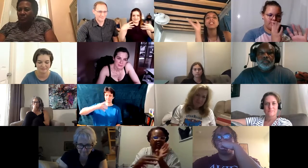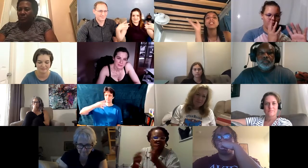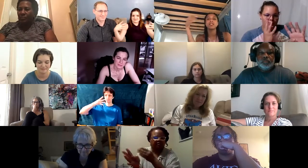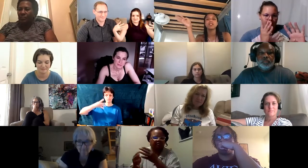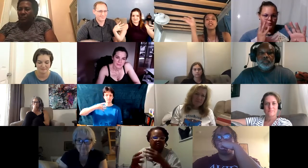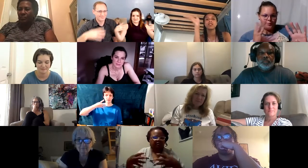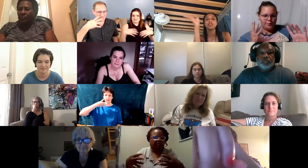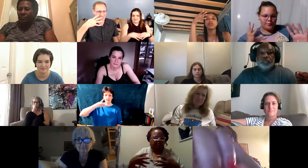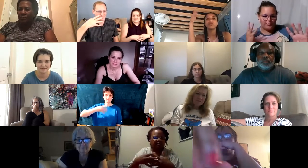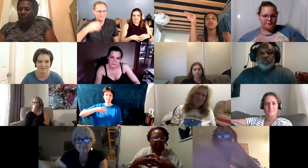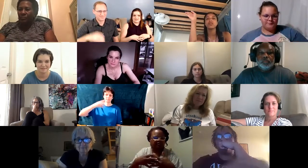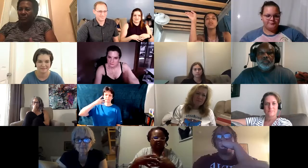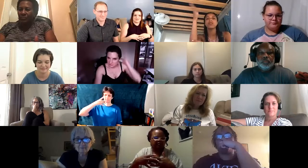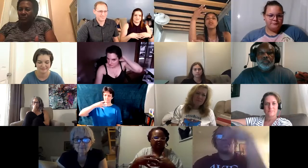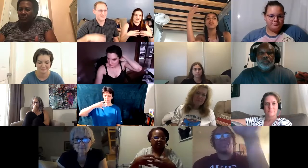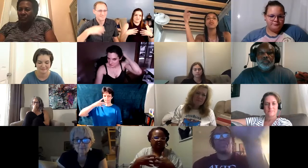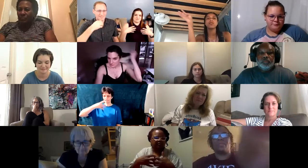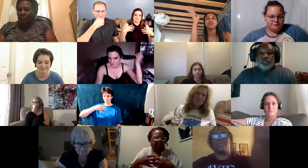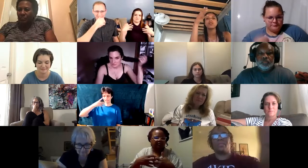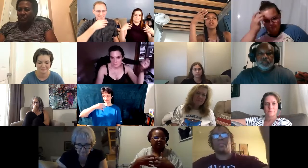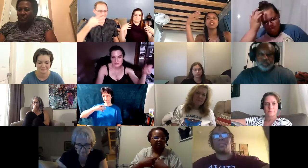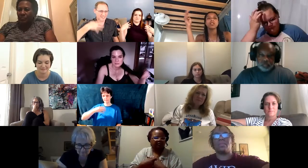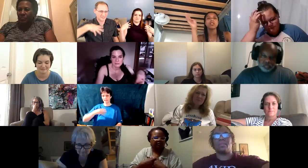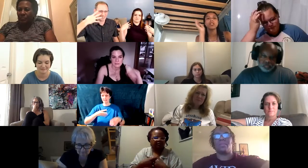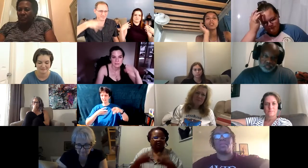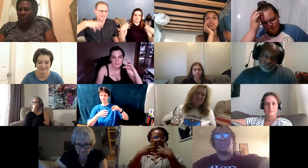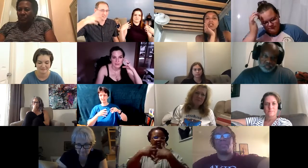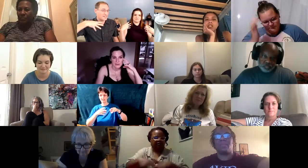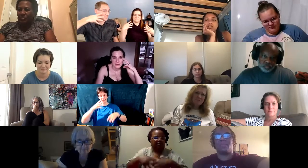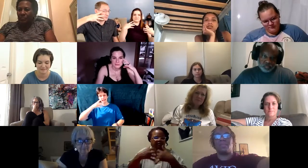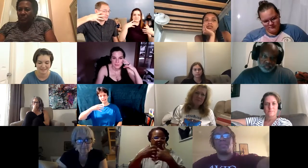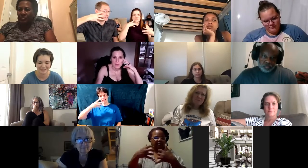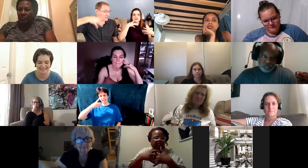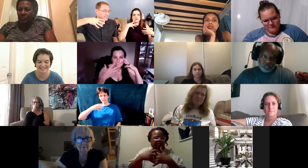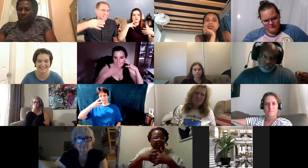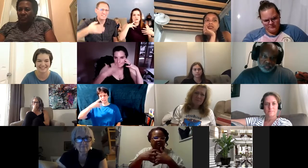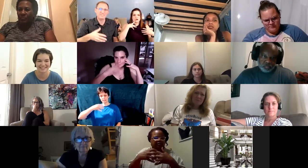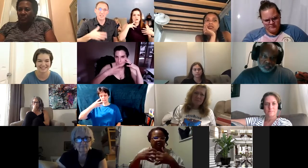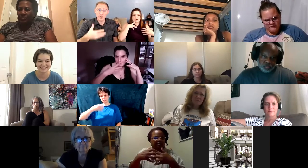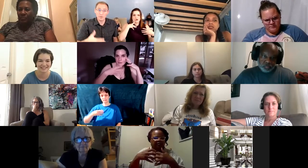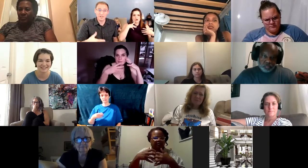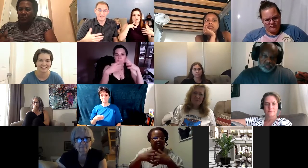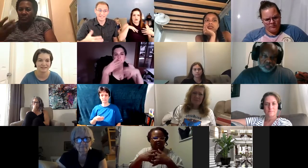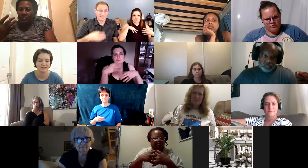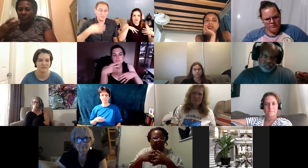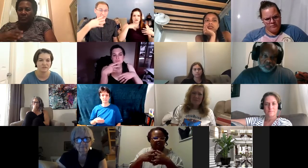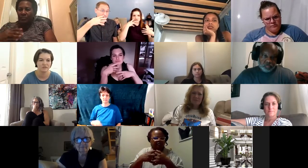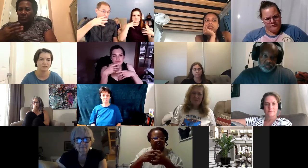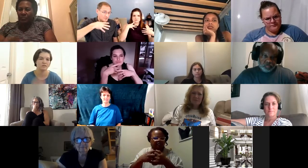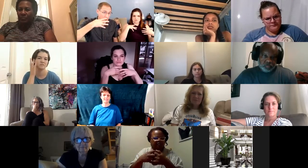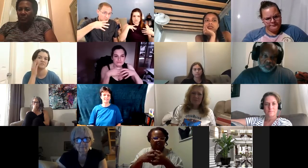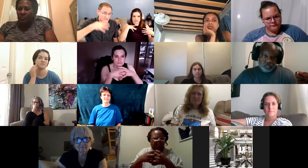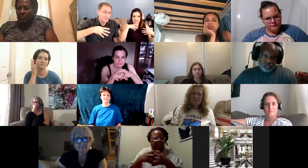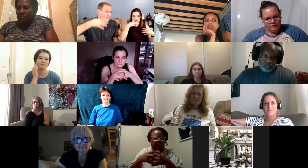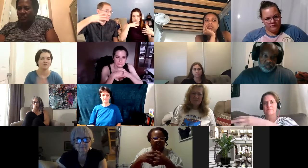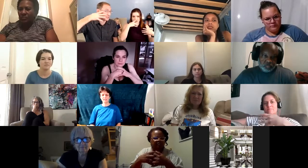fence. Yeah. You can do. I see Stephanie doing this one. Like, it could be like any flow of like liquids, like if